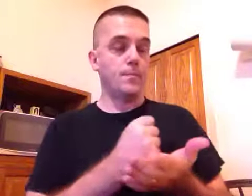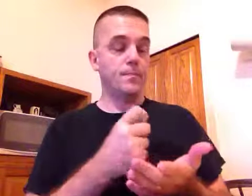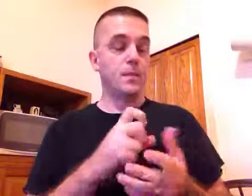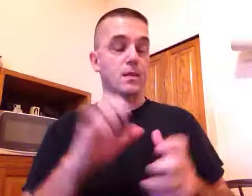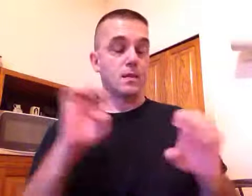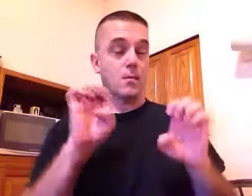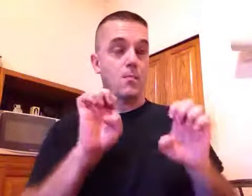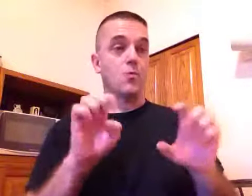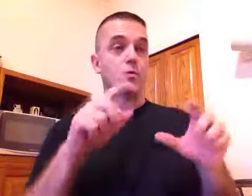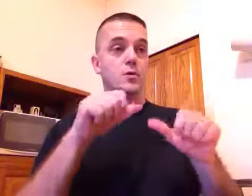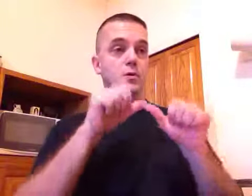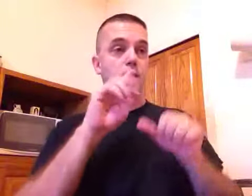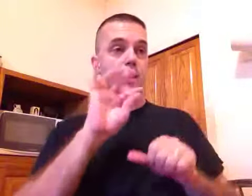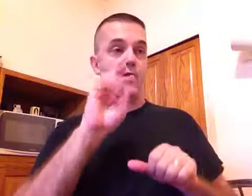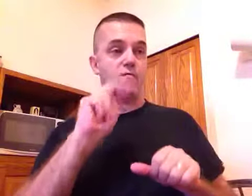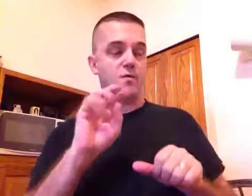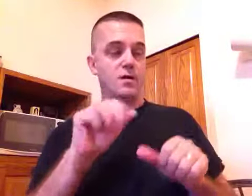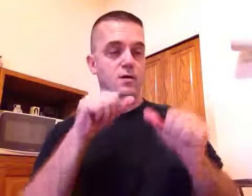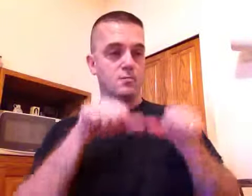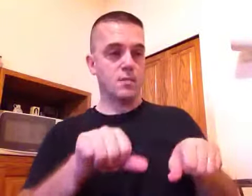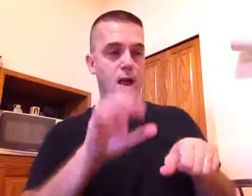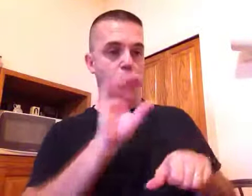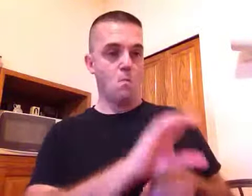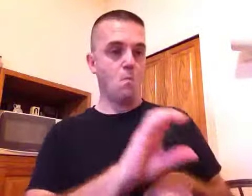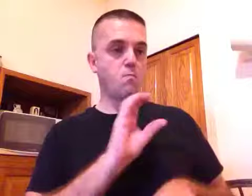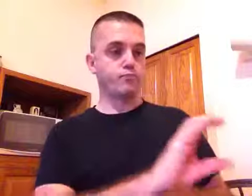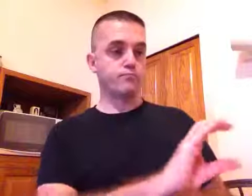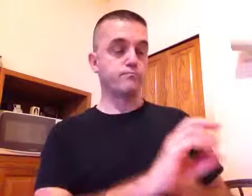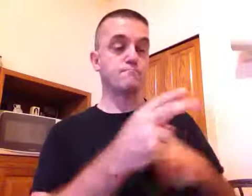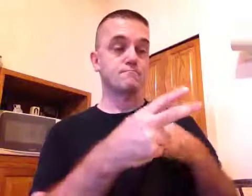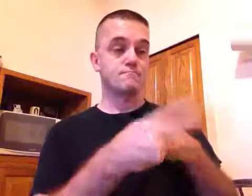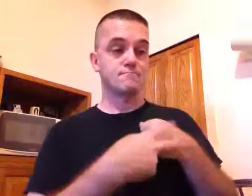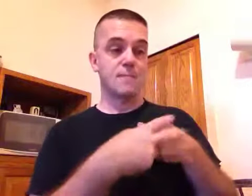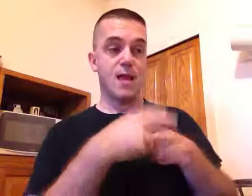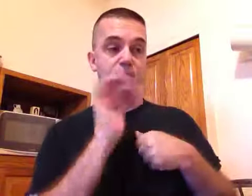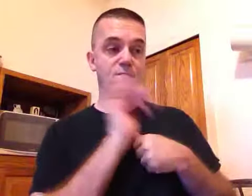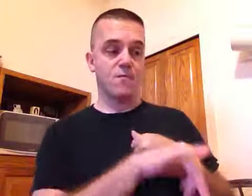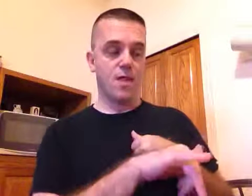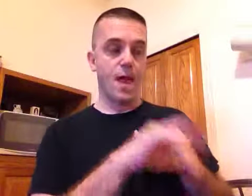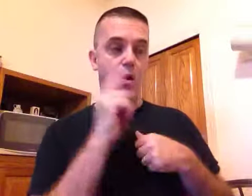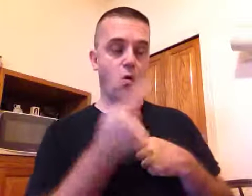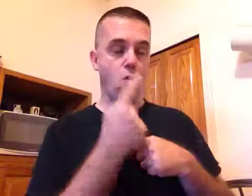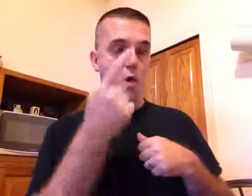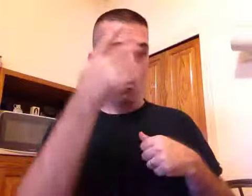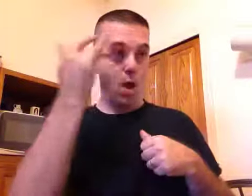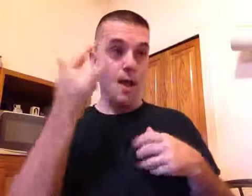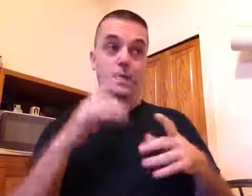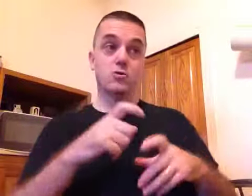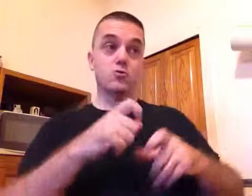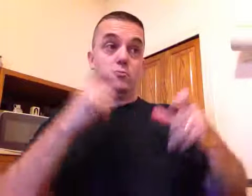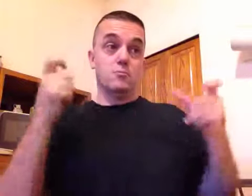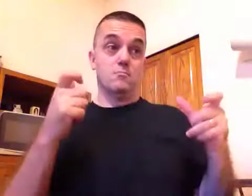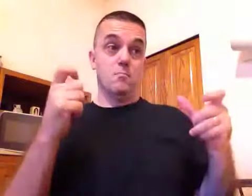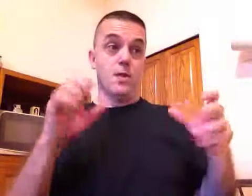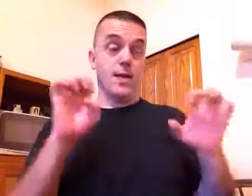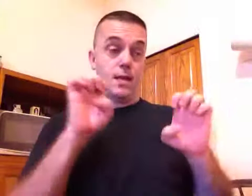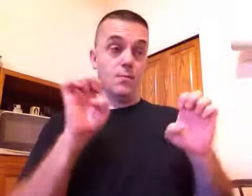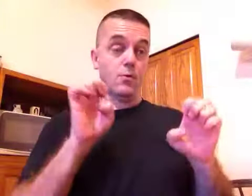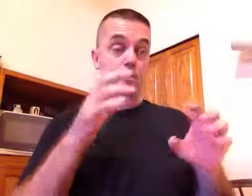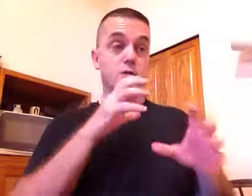because you're in an extra large emergency right now. Correct. Okay, now as far as your order of payments on things, your